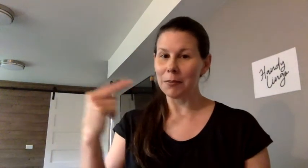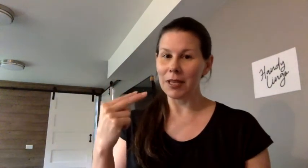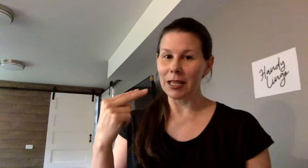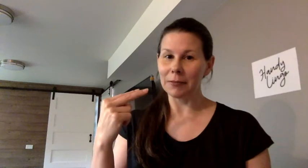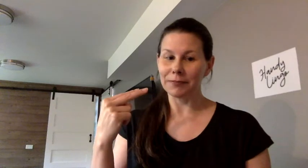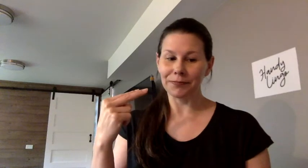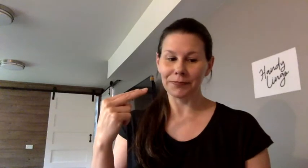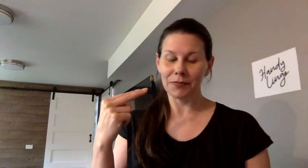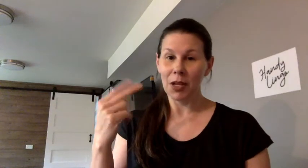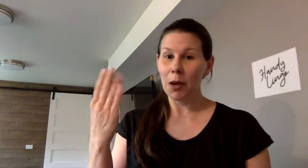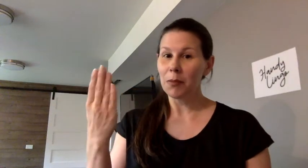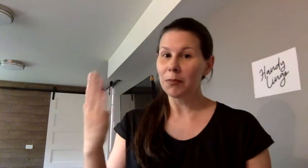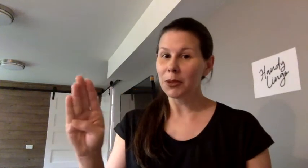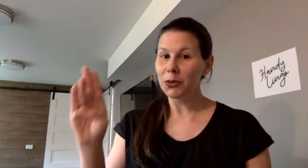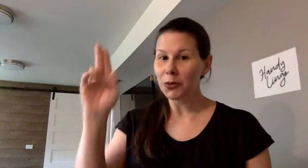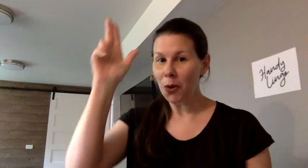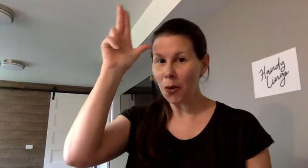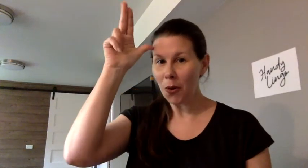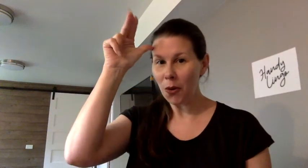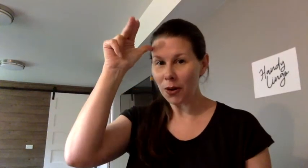me. Blue horse,